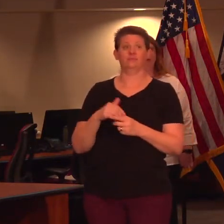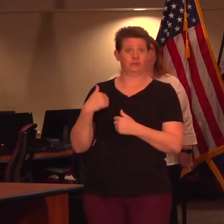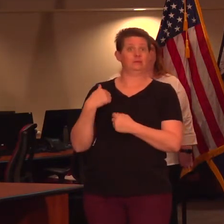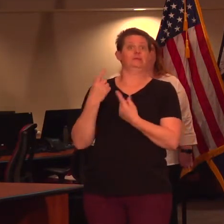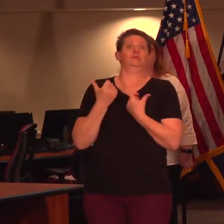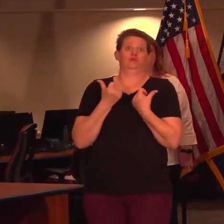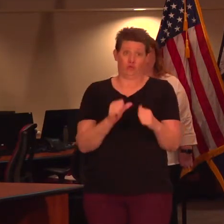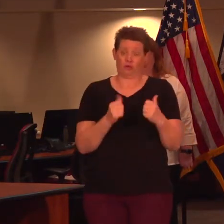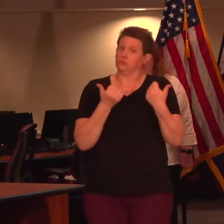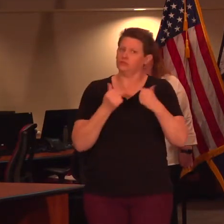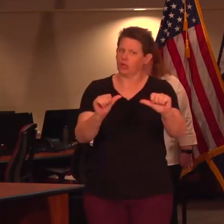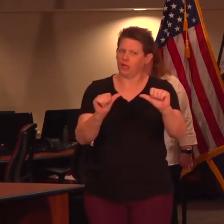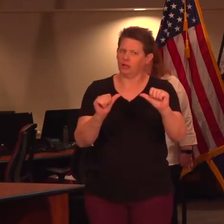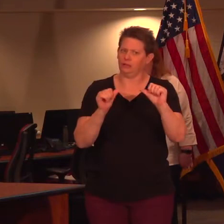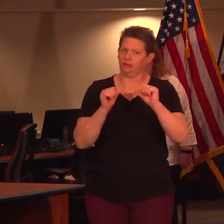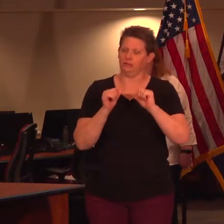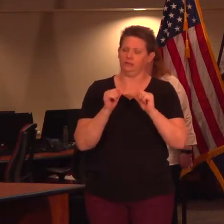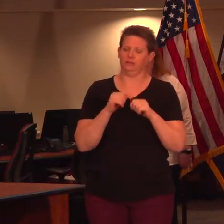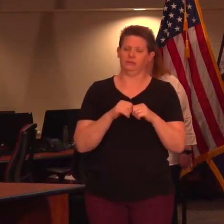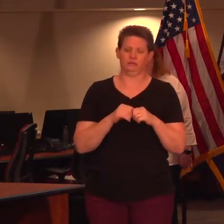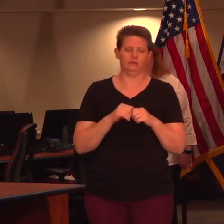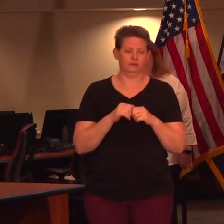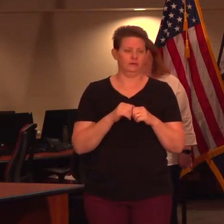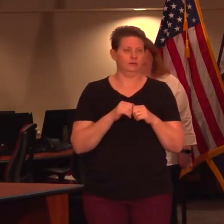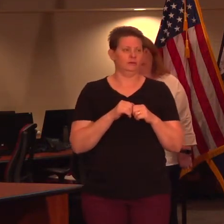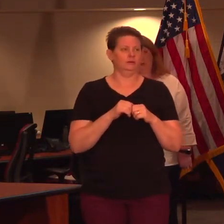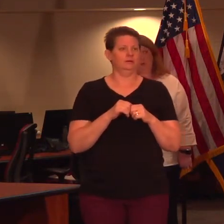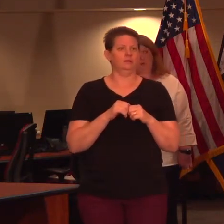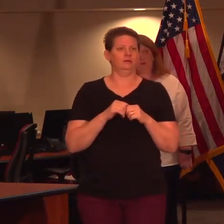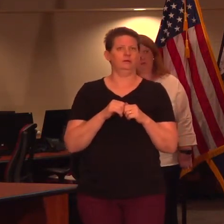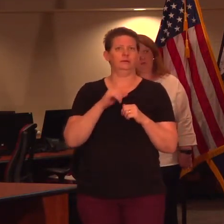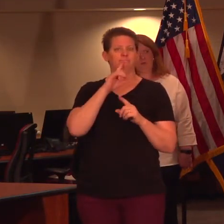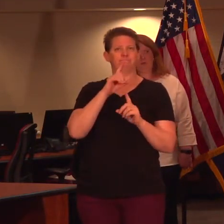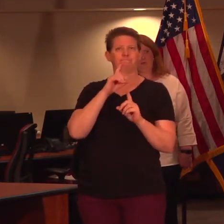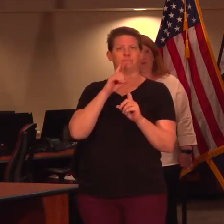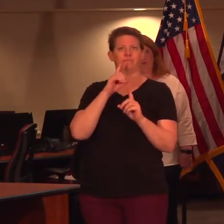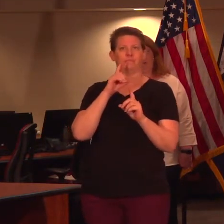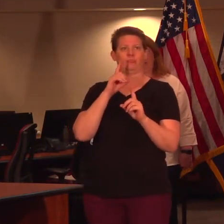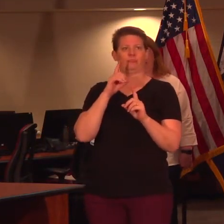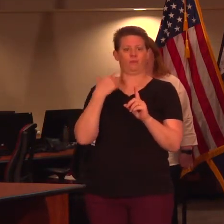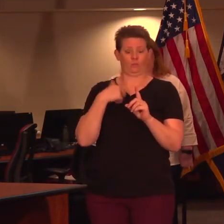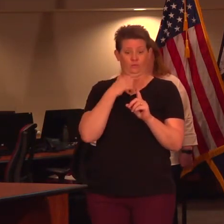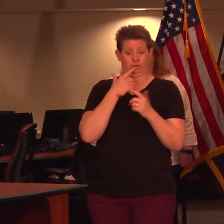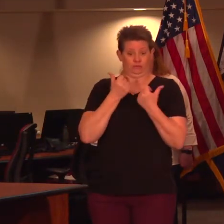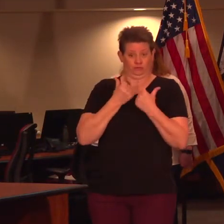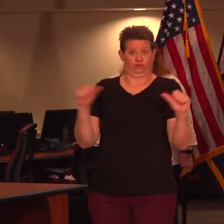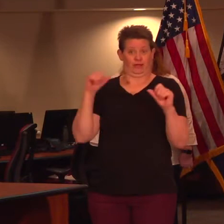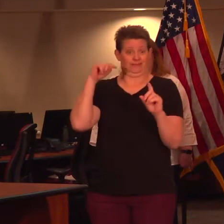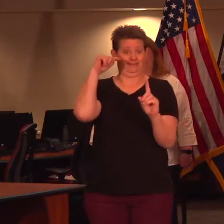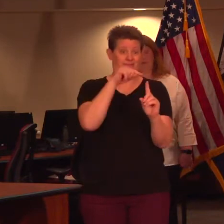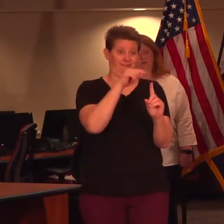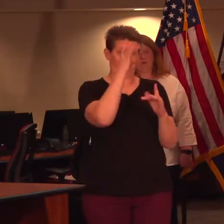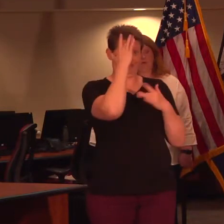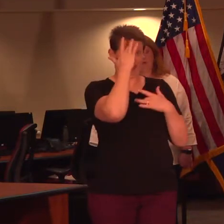and trying with great determination and deliberation to do as much damage as we can to the virus and